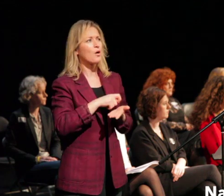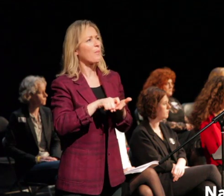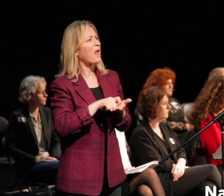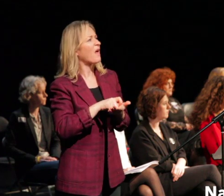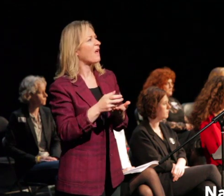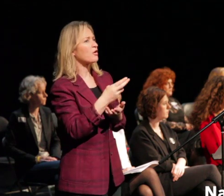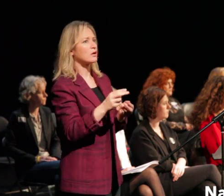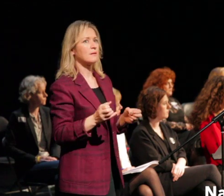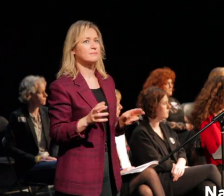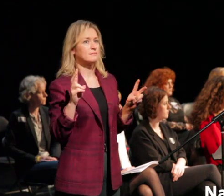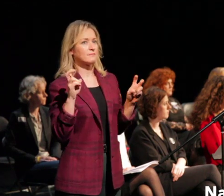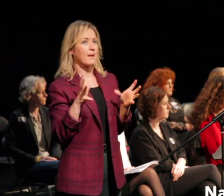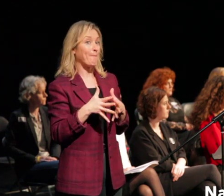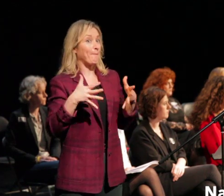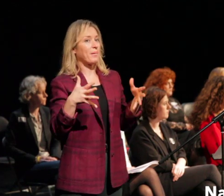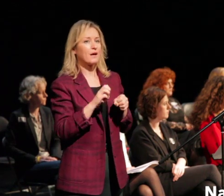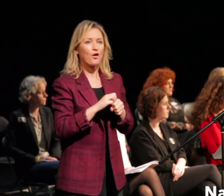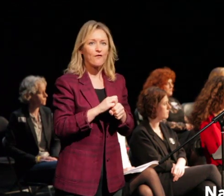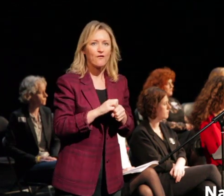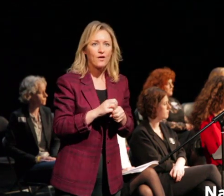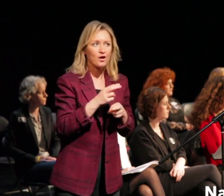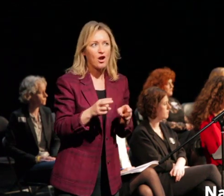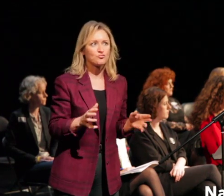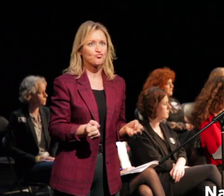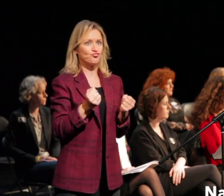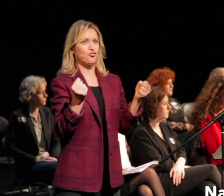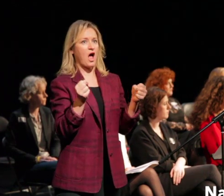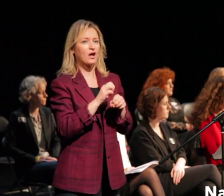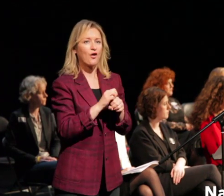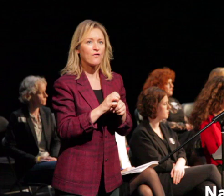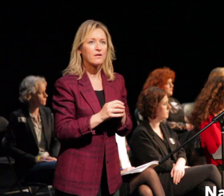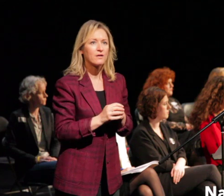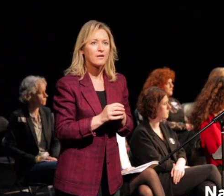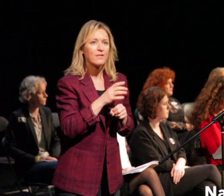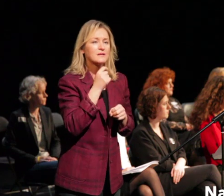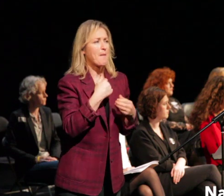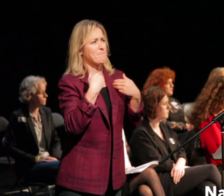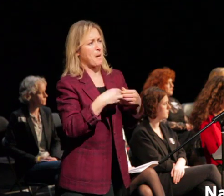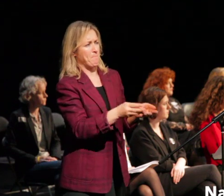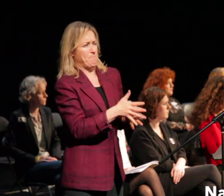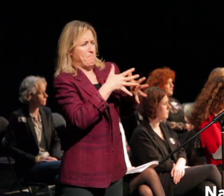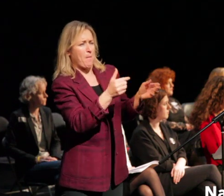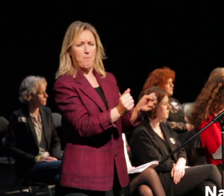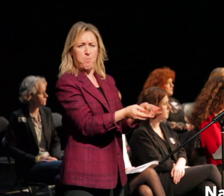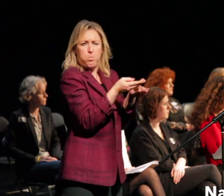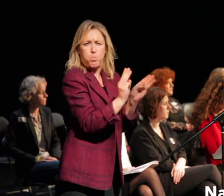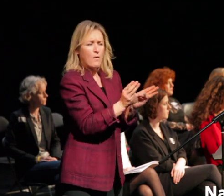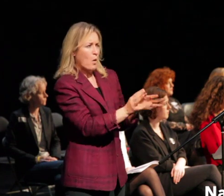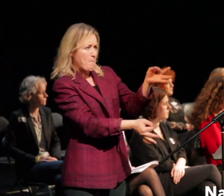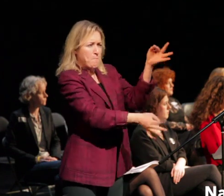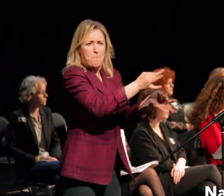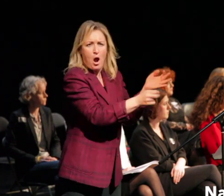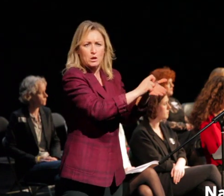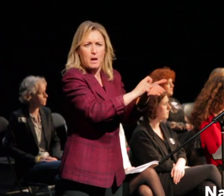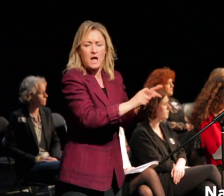big, historical, social, political, while women write plays which are small, domestic, relationship-driven,